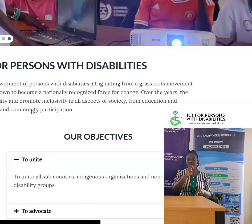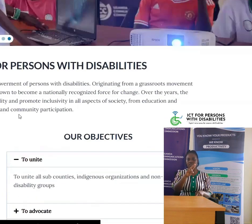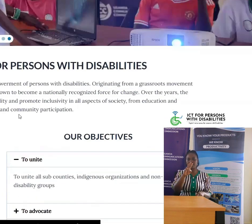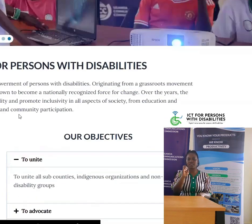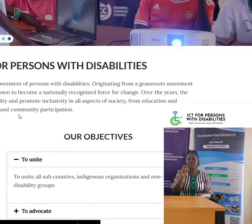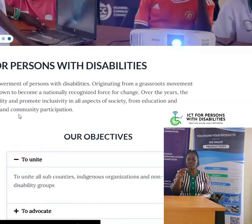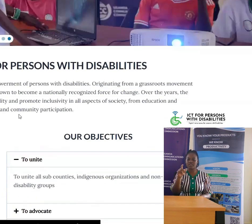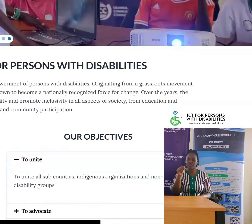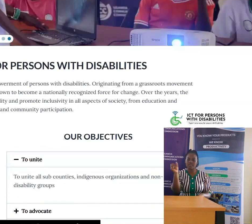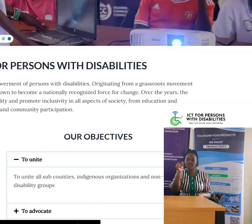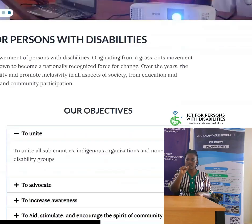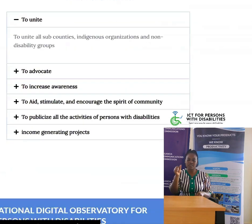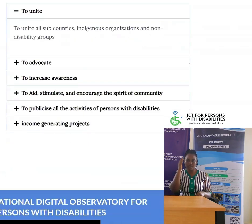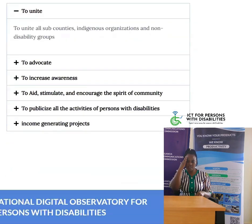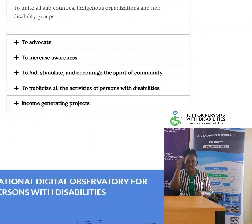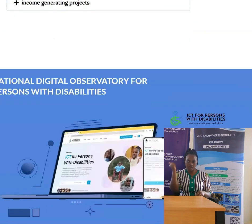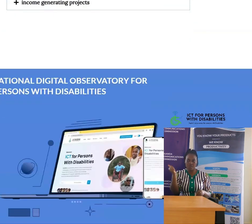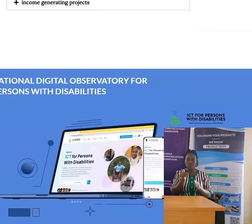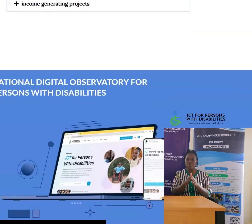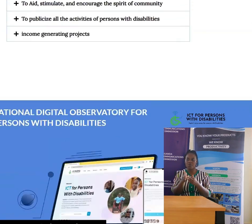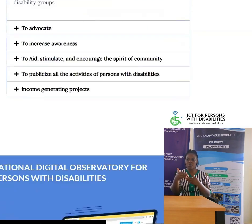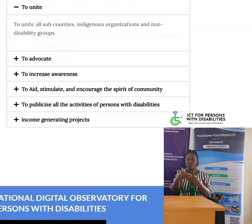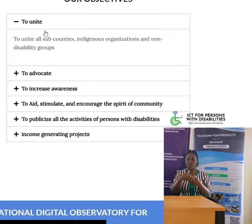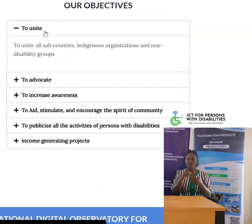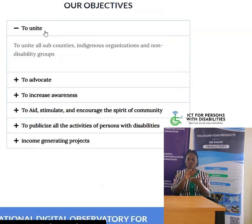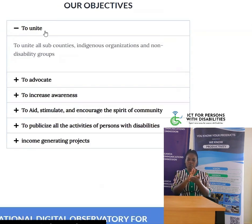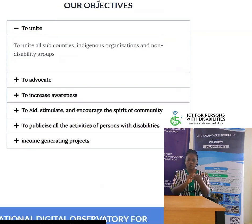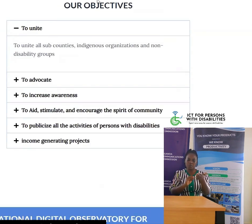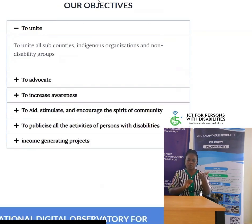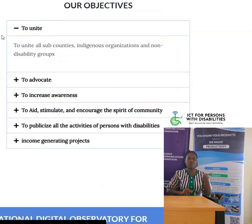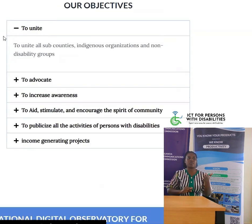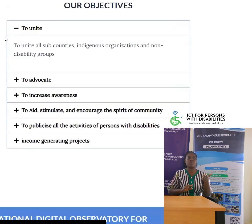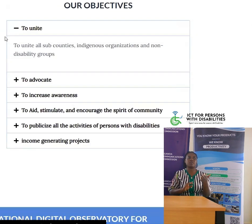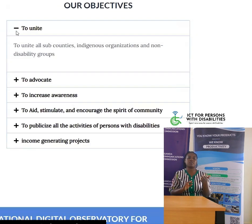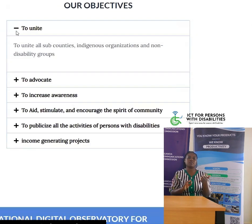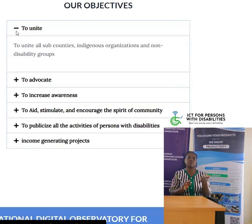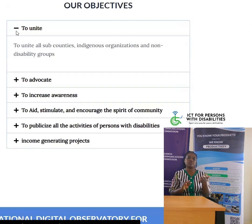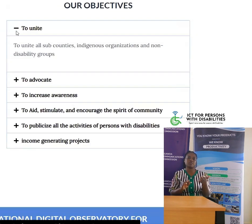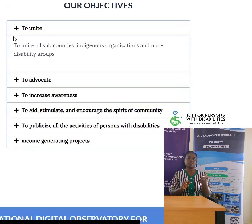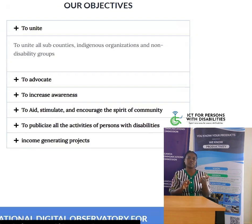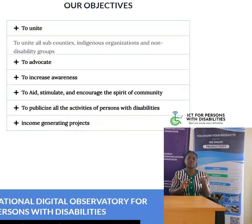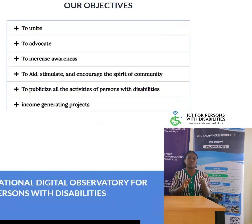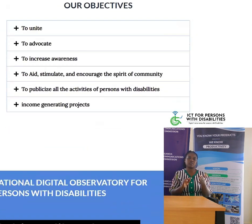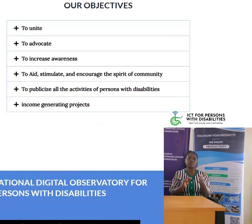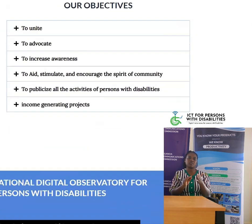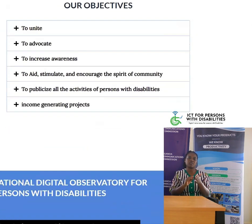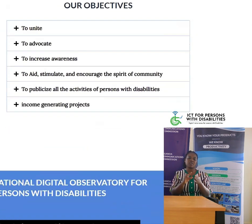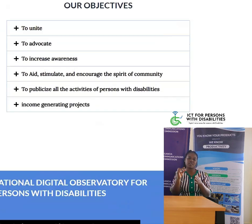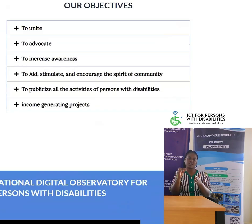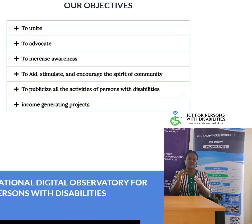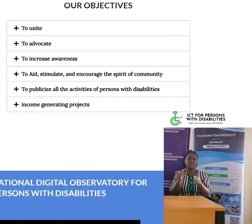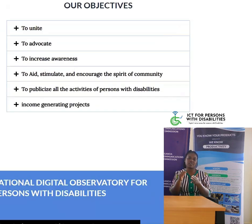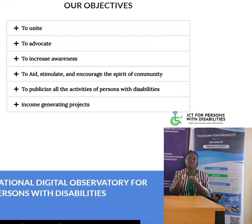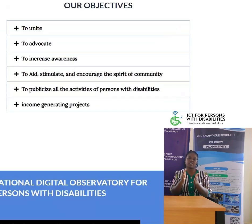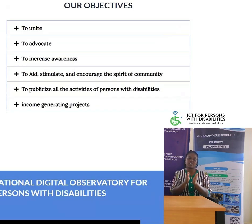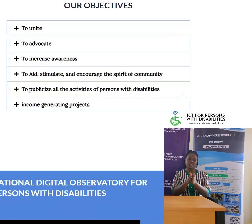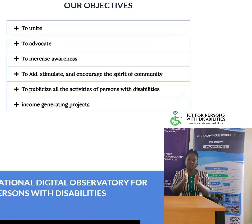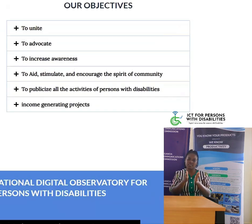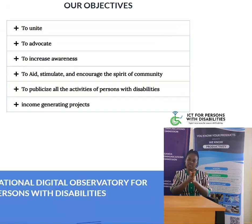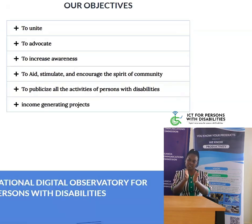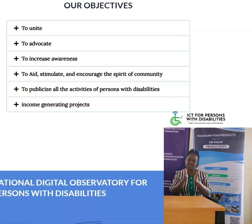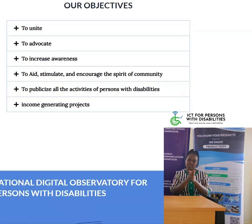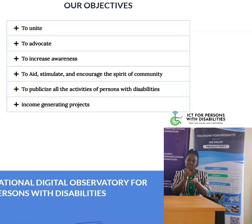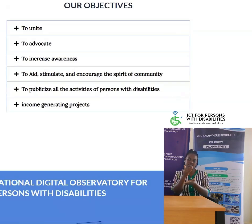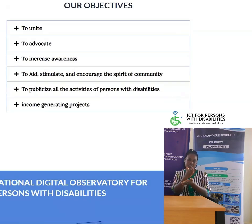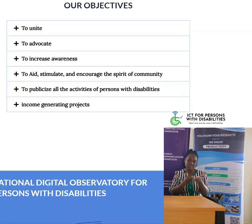that talks about the union and other things, objectives. You can even add things like